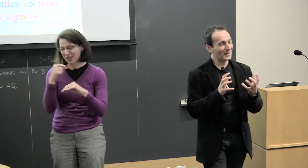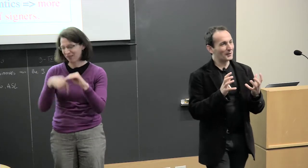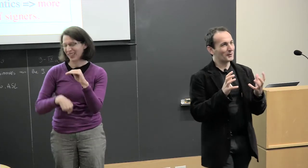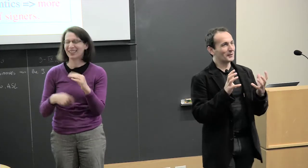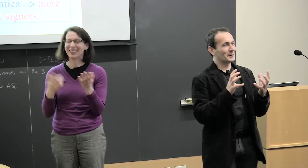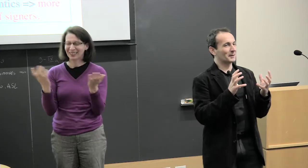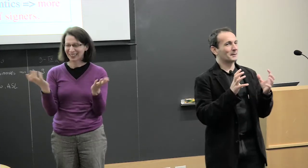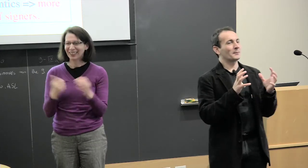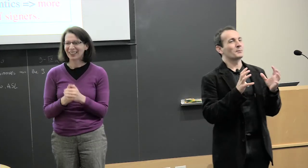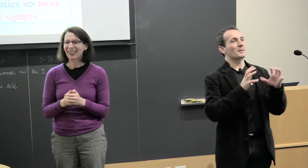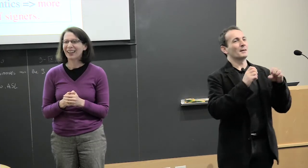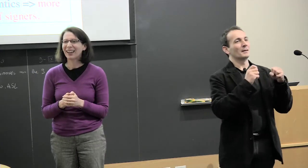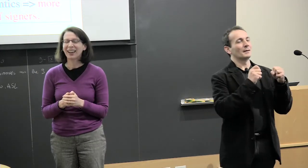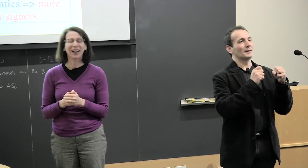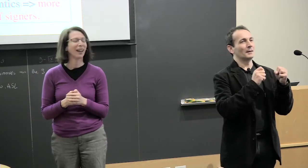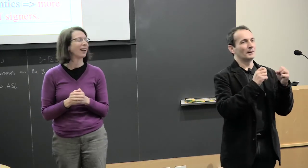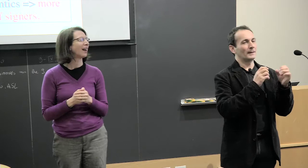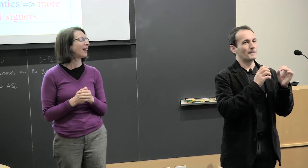Now,